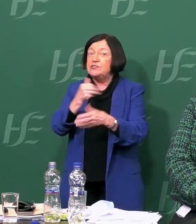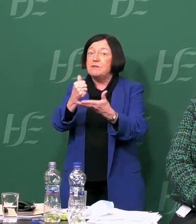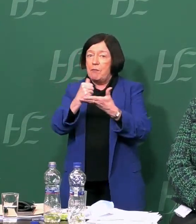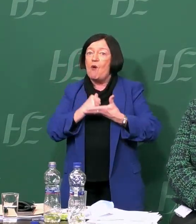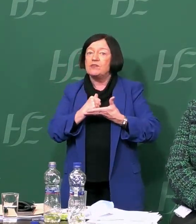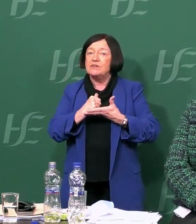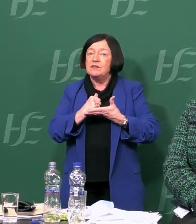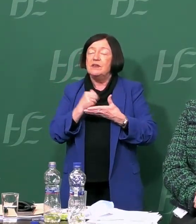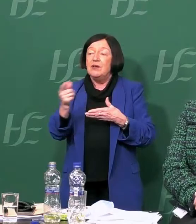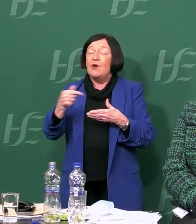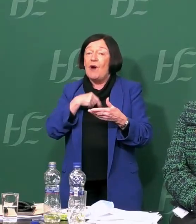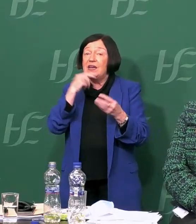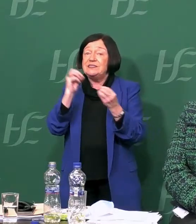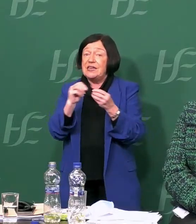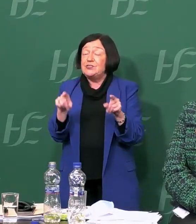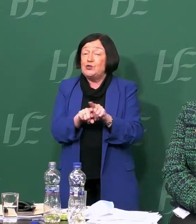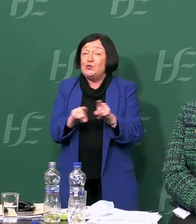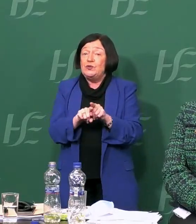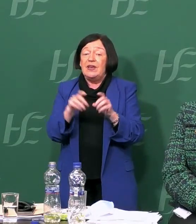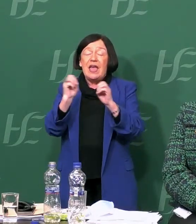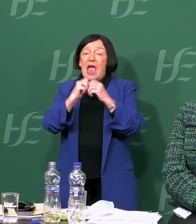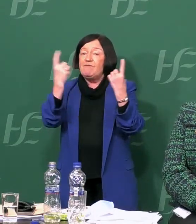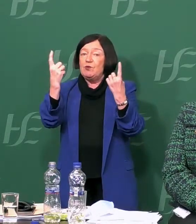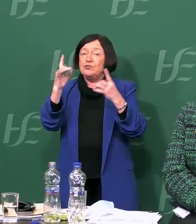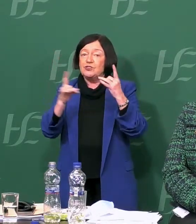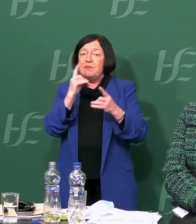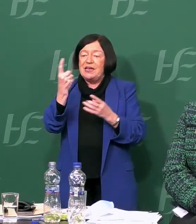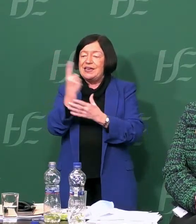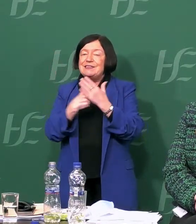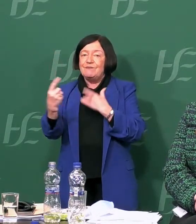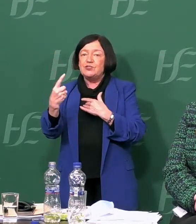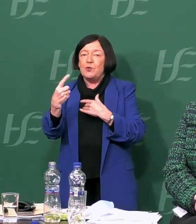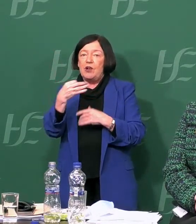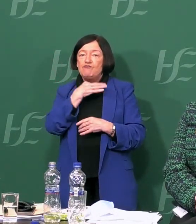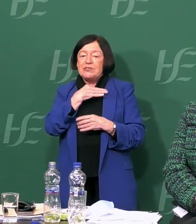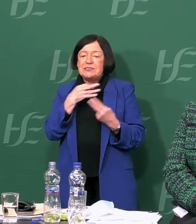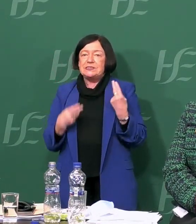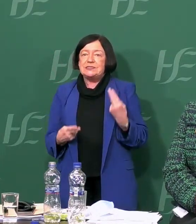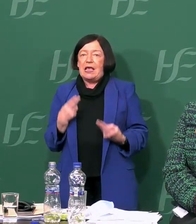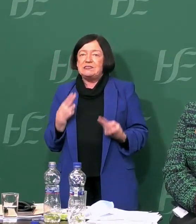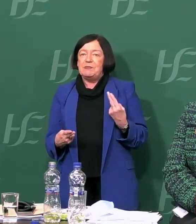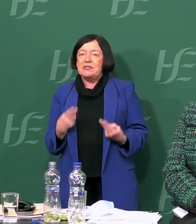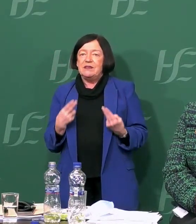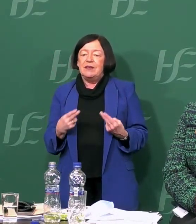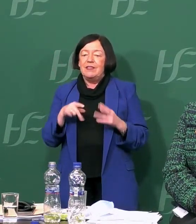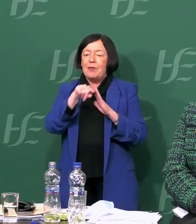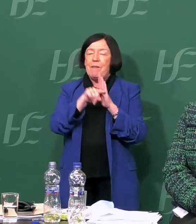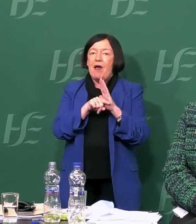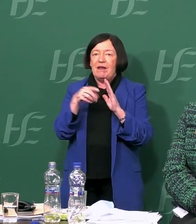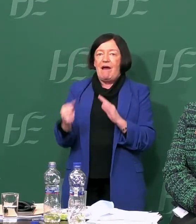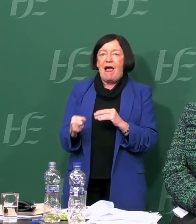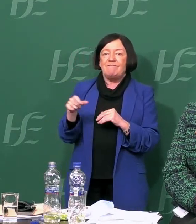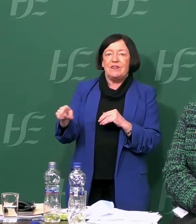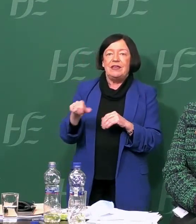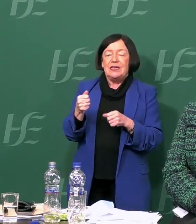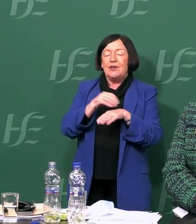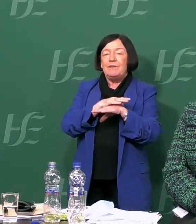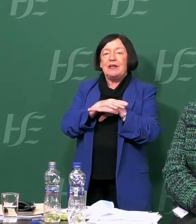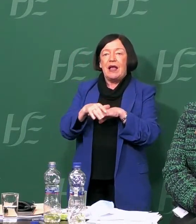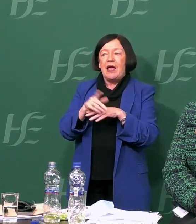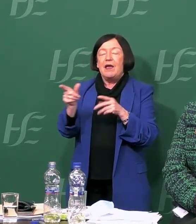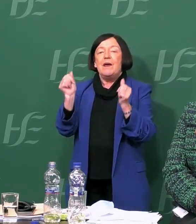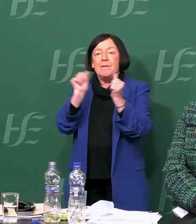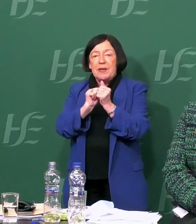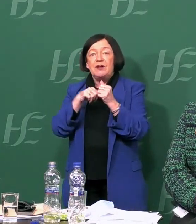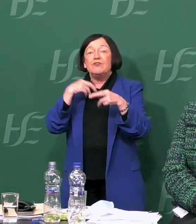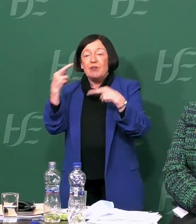What I was saying there as well was just everybody should make individual risk assessments. The policy is there. People can meet in restaurants